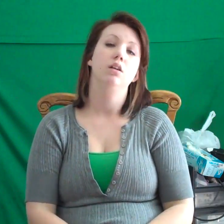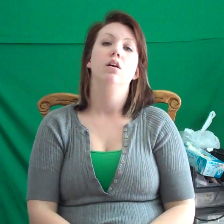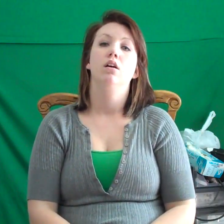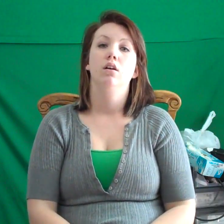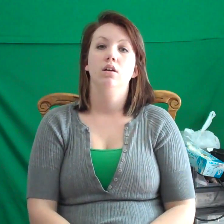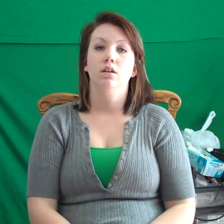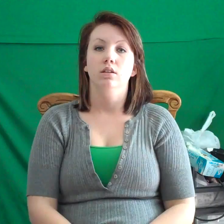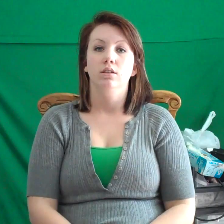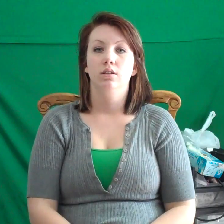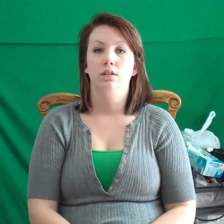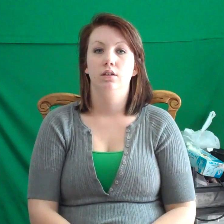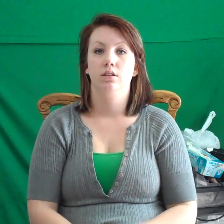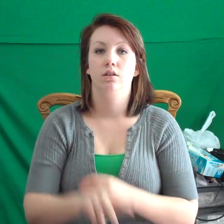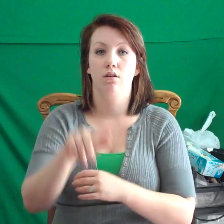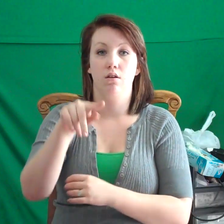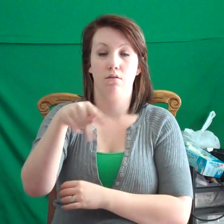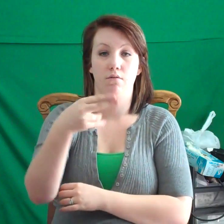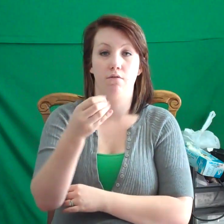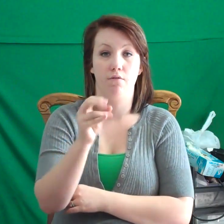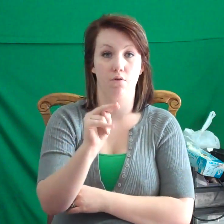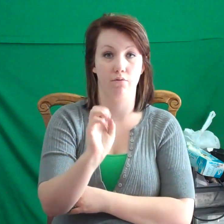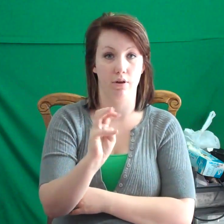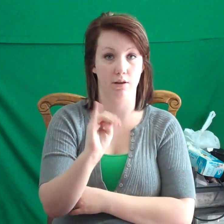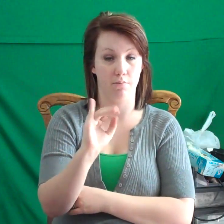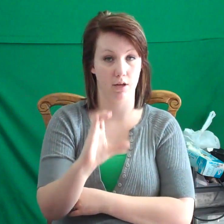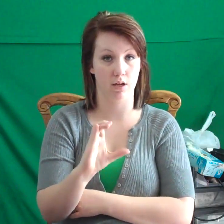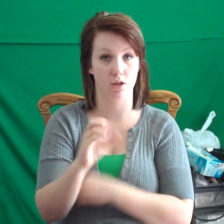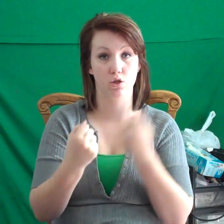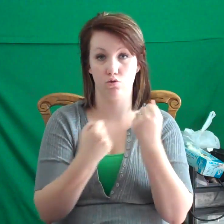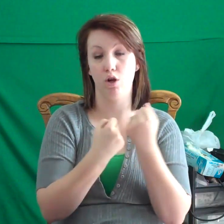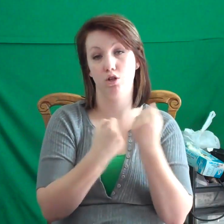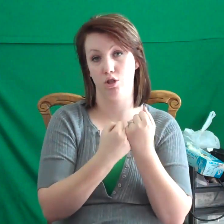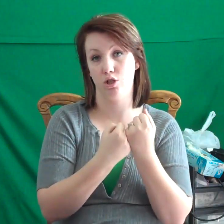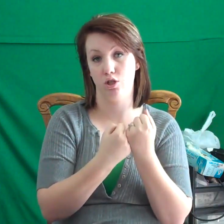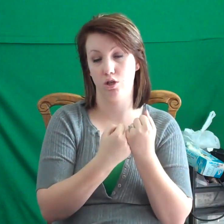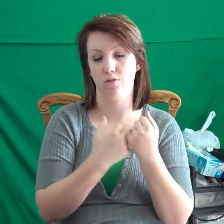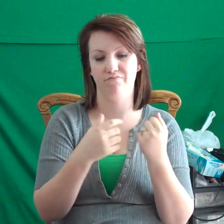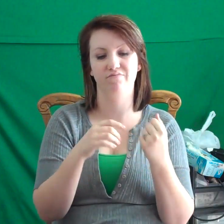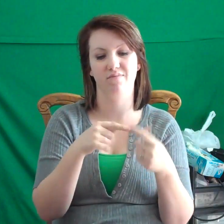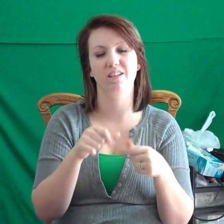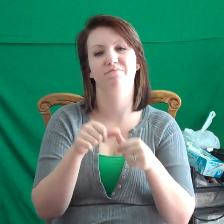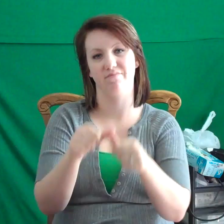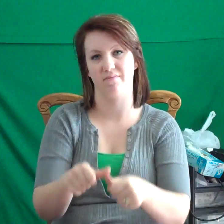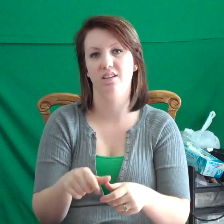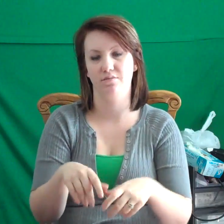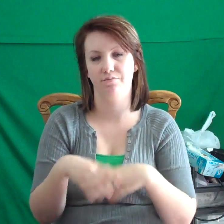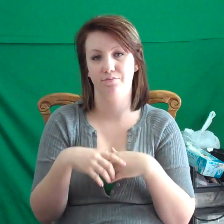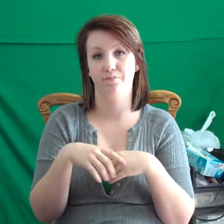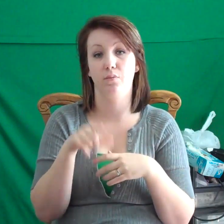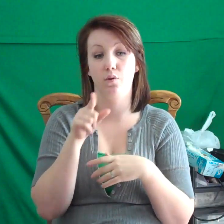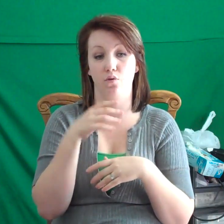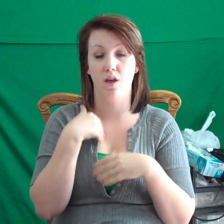categories: phonemic structure, morphological structure, etc. You'll have skills in expanding the volume of